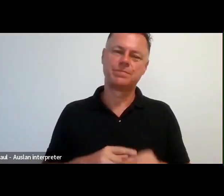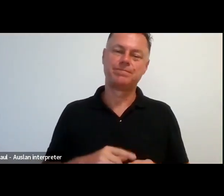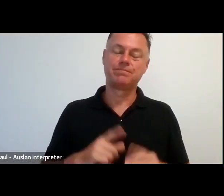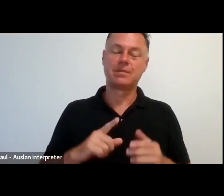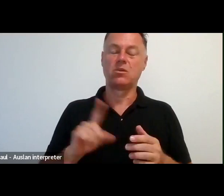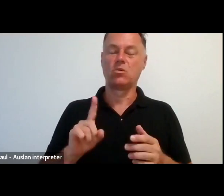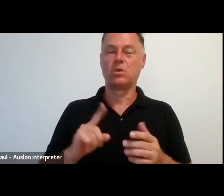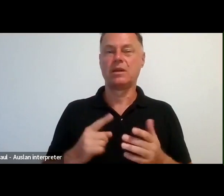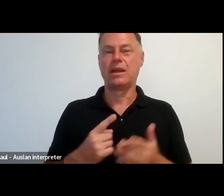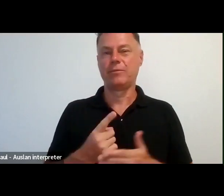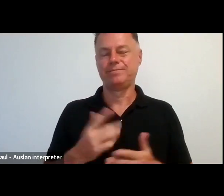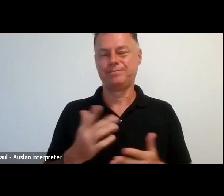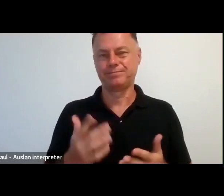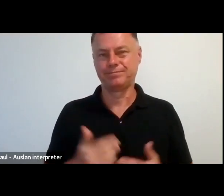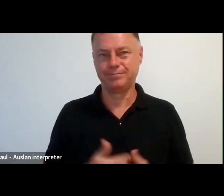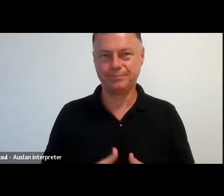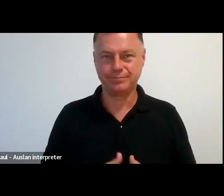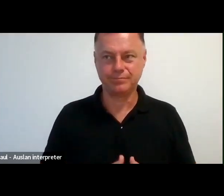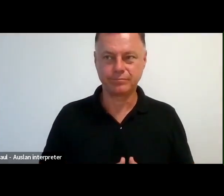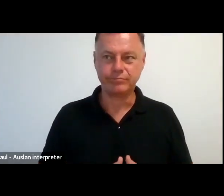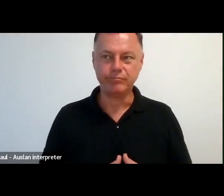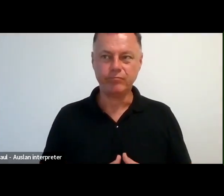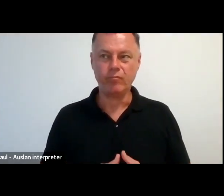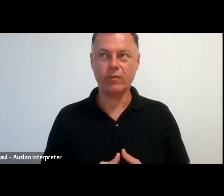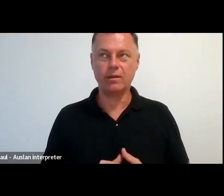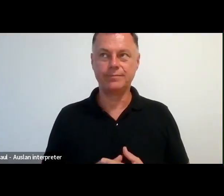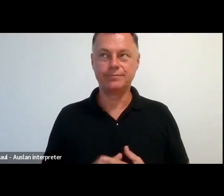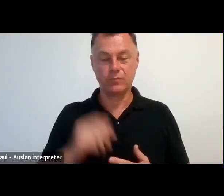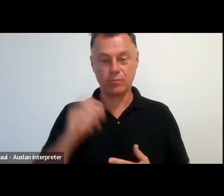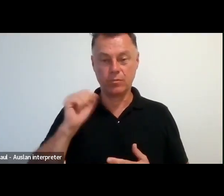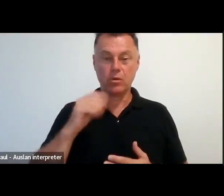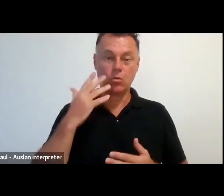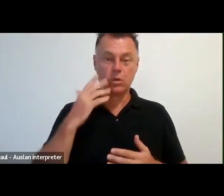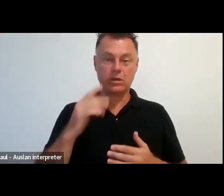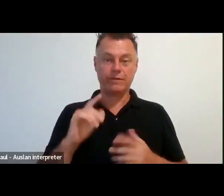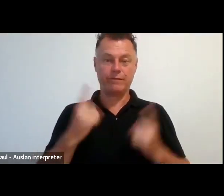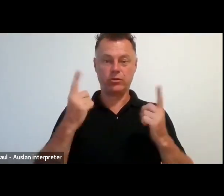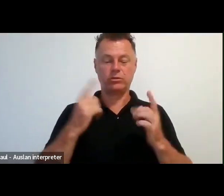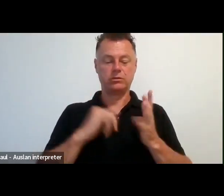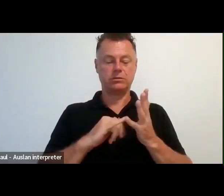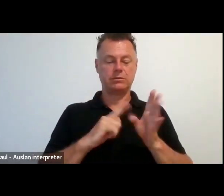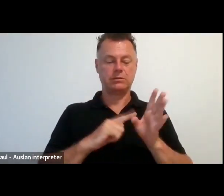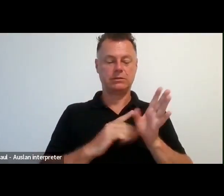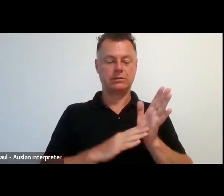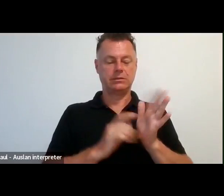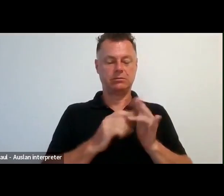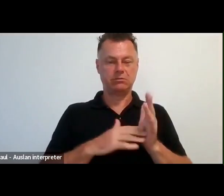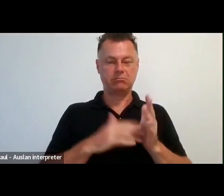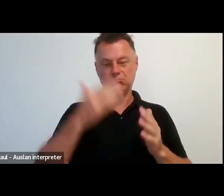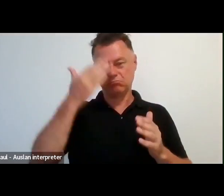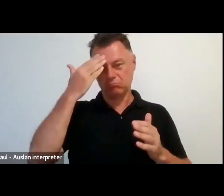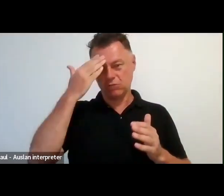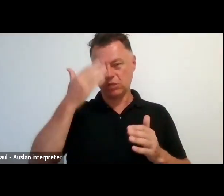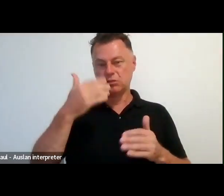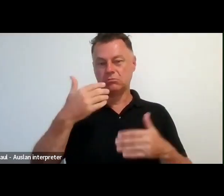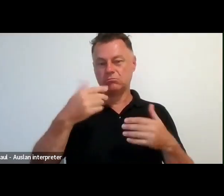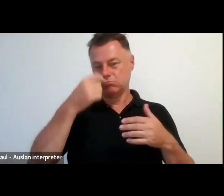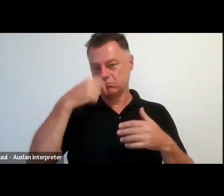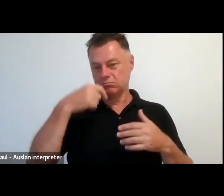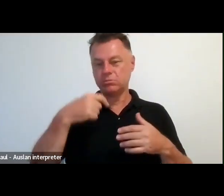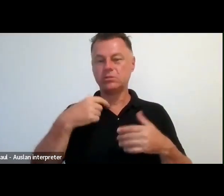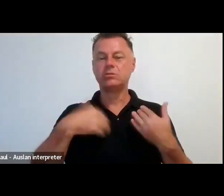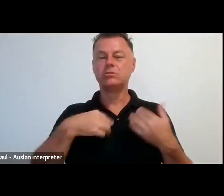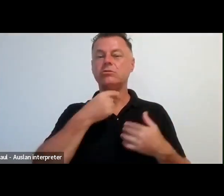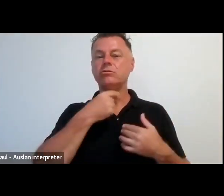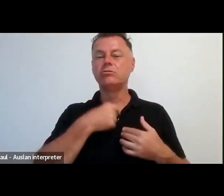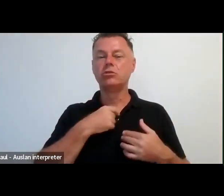this down is from the start of your symptoms, and also is deemed the time that you